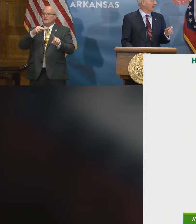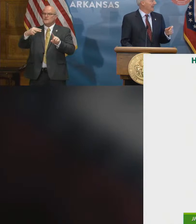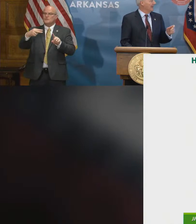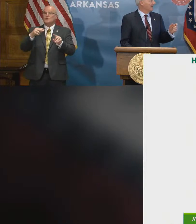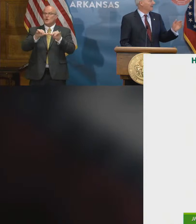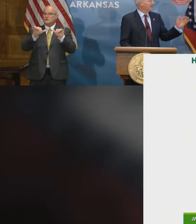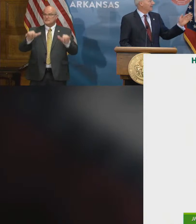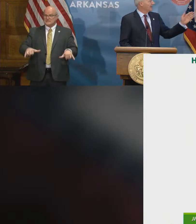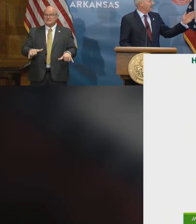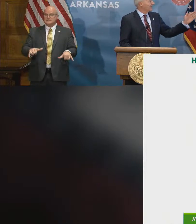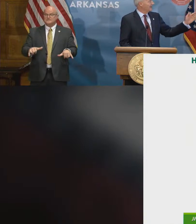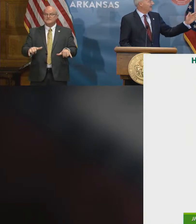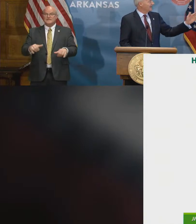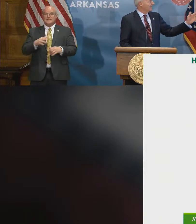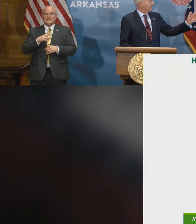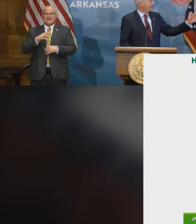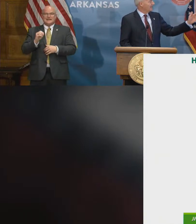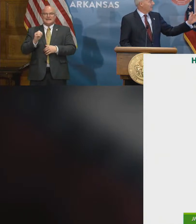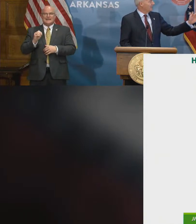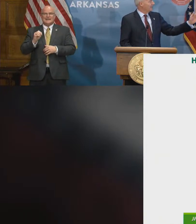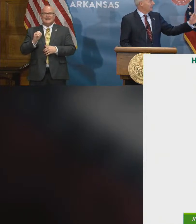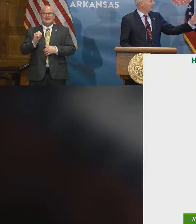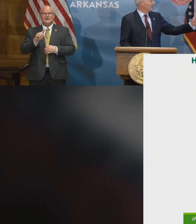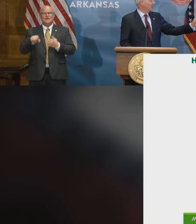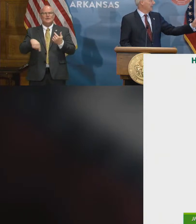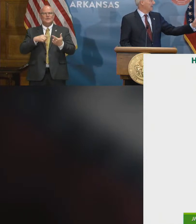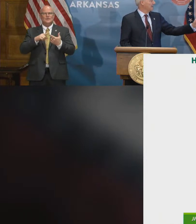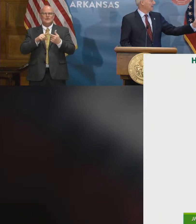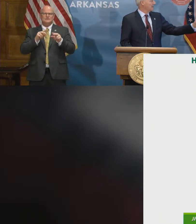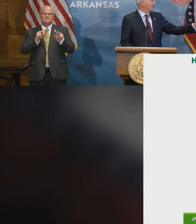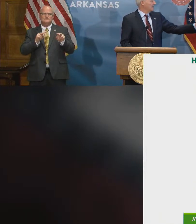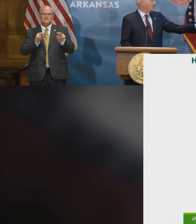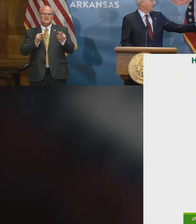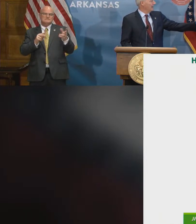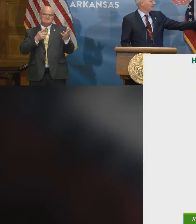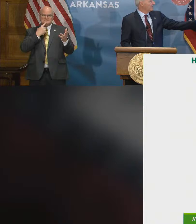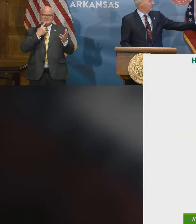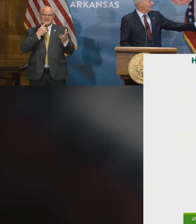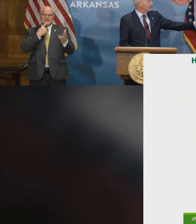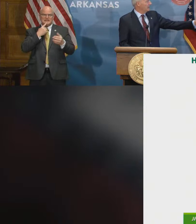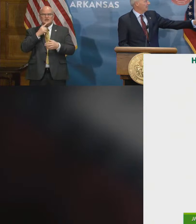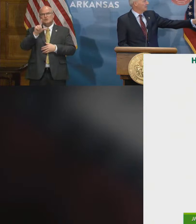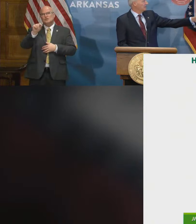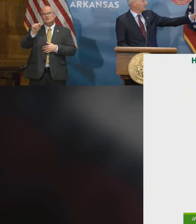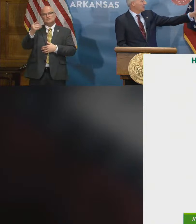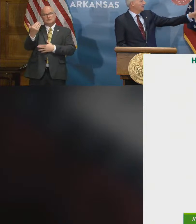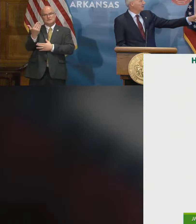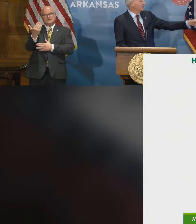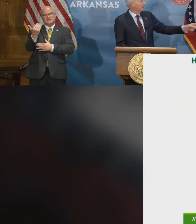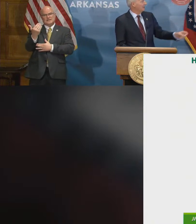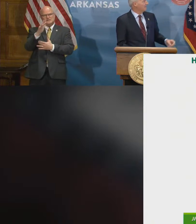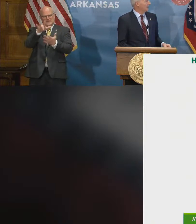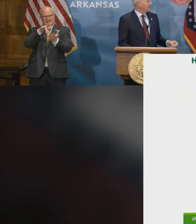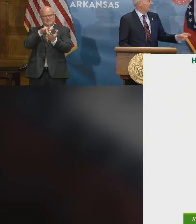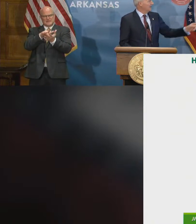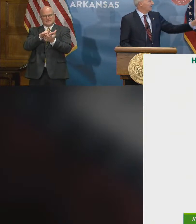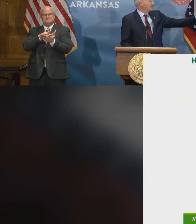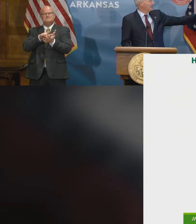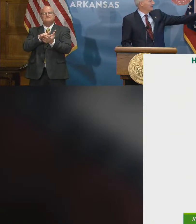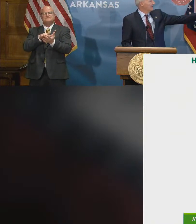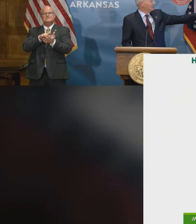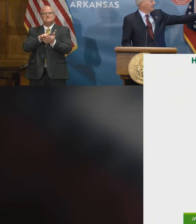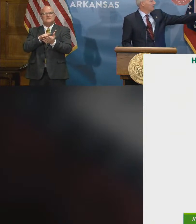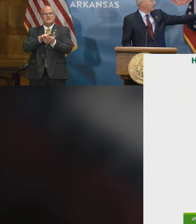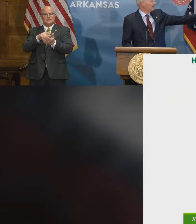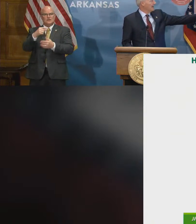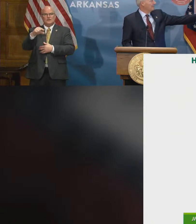system, and whenever you look at, let's say 2015, which is right in the middle, you